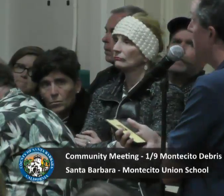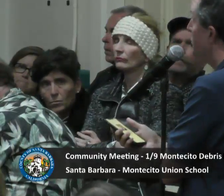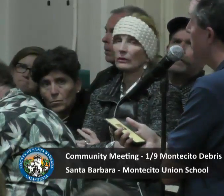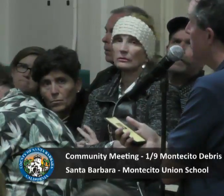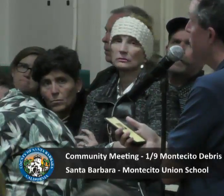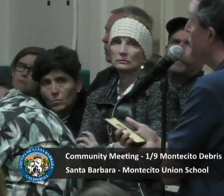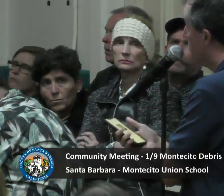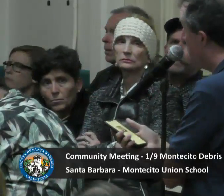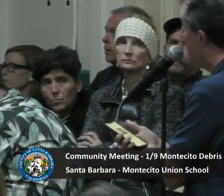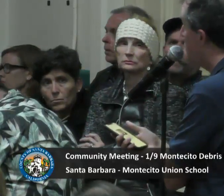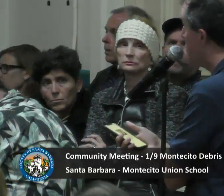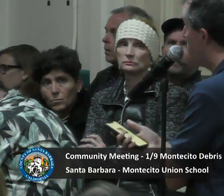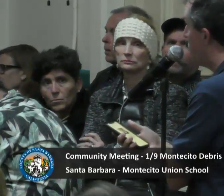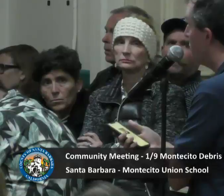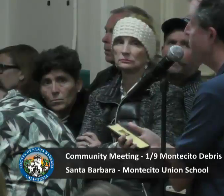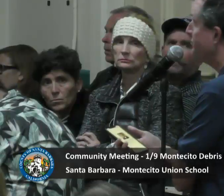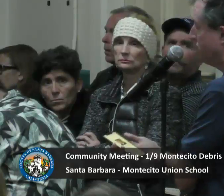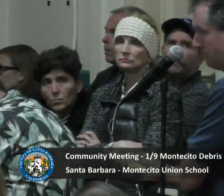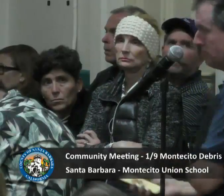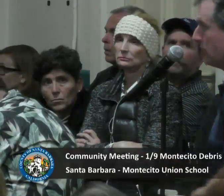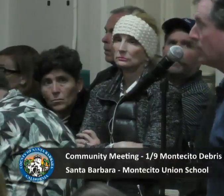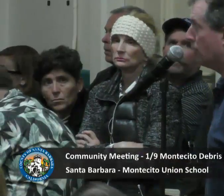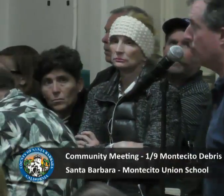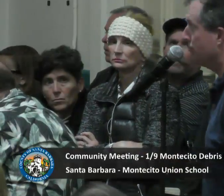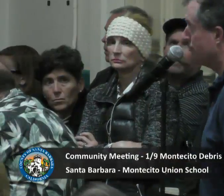you be allowed to repair your home?